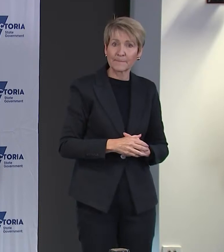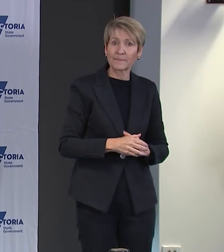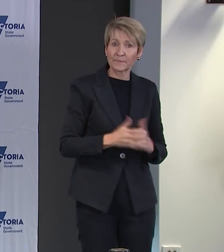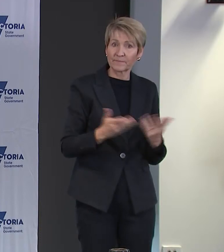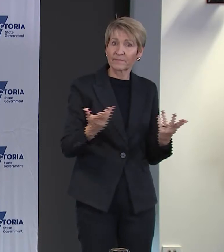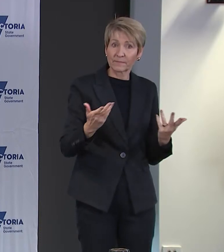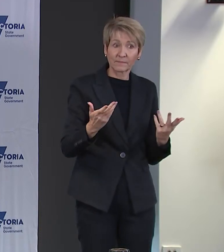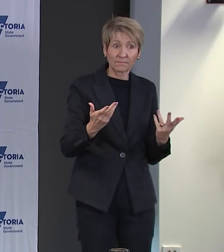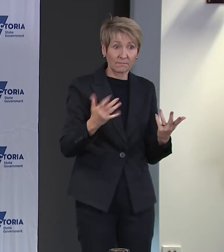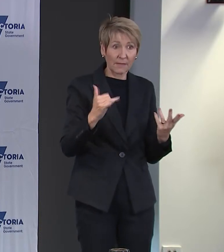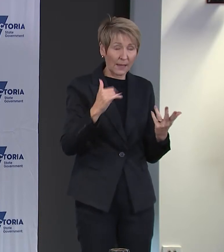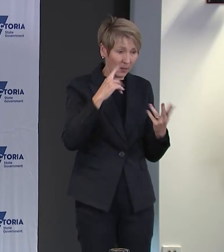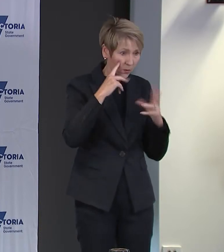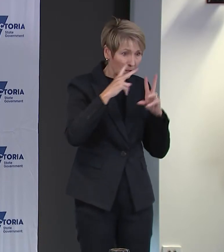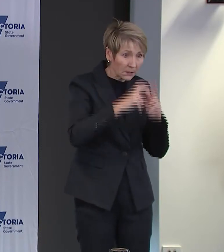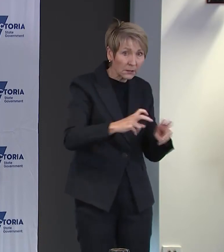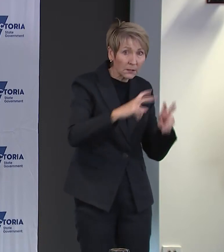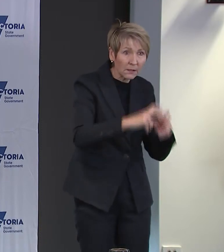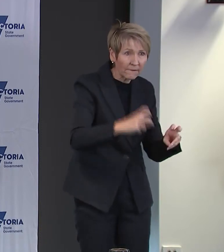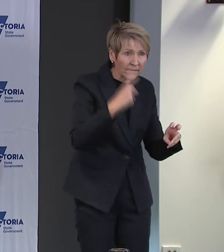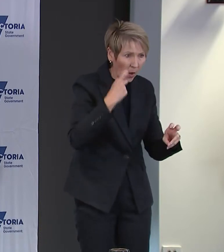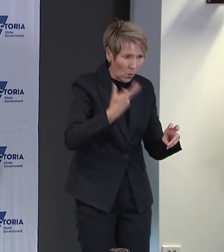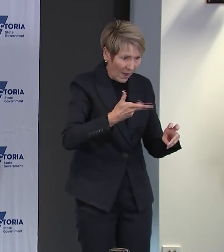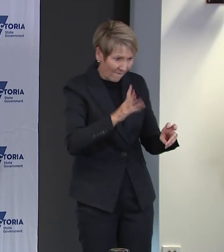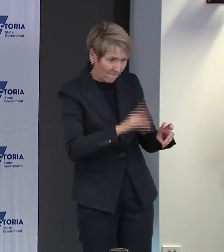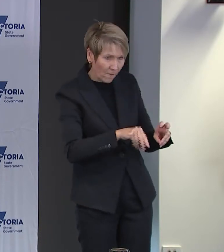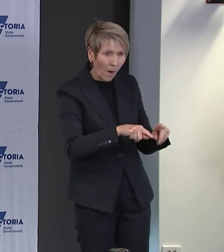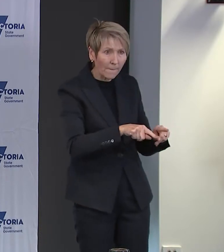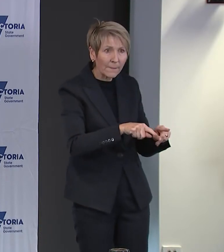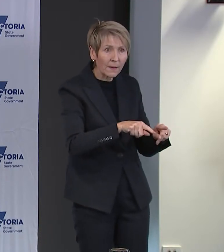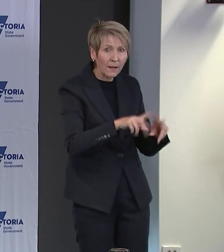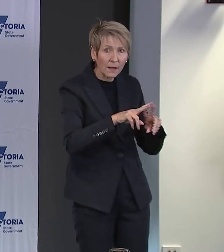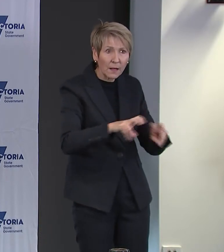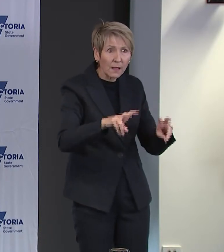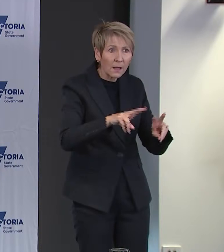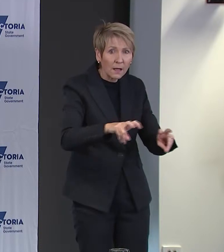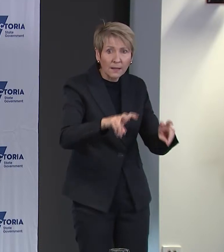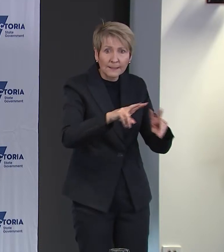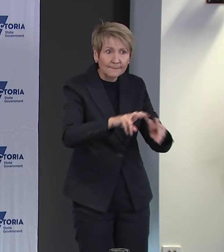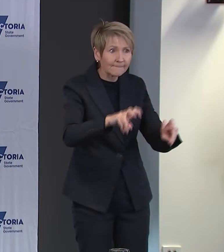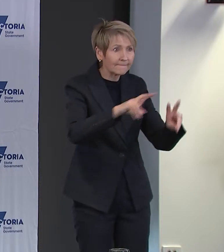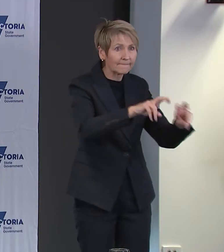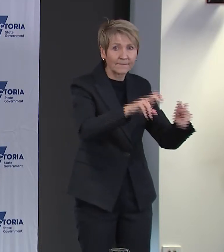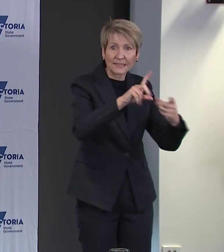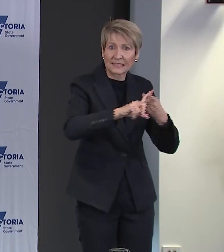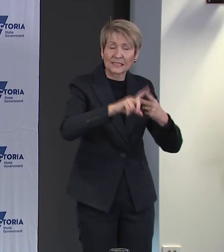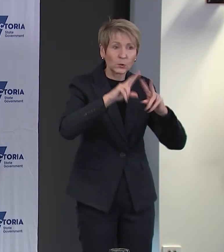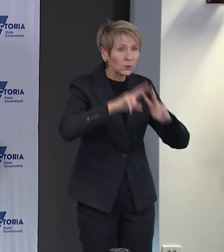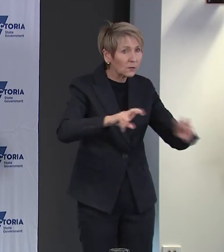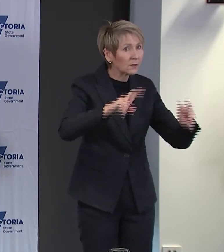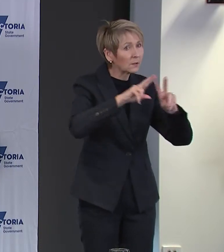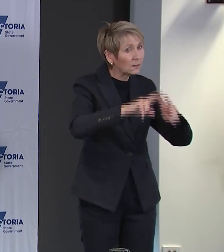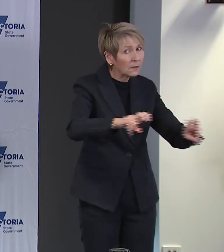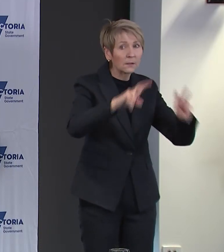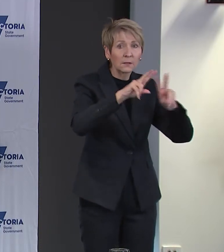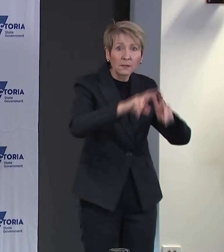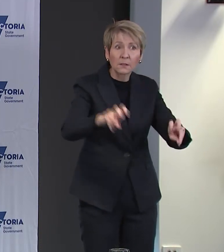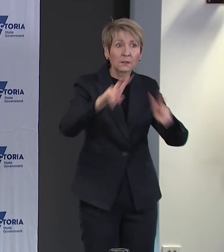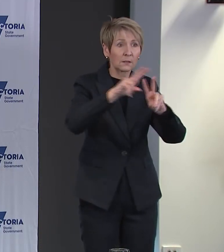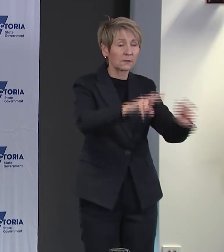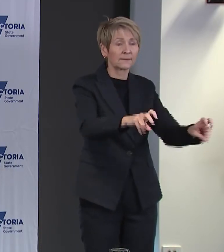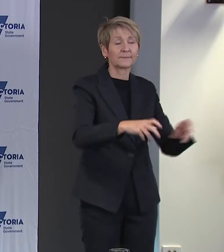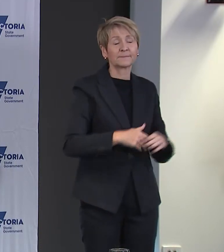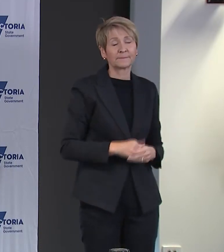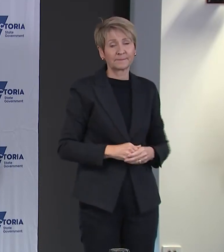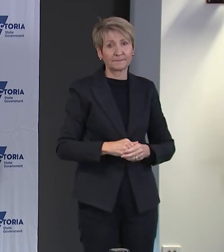this Delta variant in Melbourne are found if they're out there. That's one thing that we have to be sure of as well. But